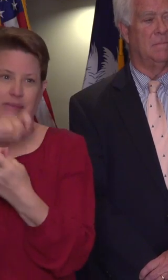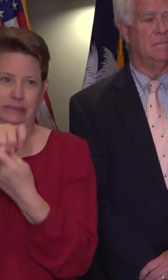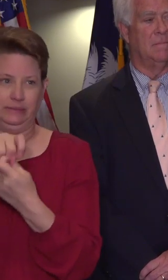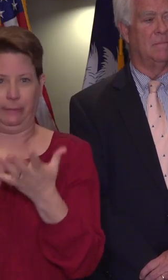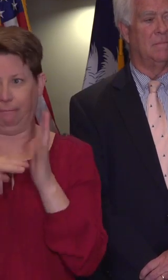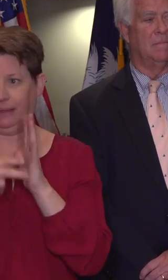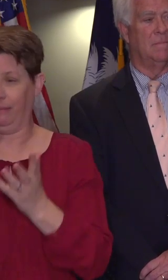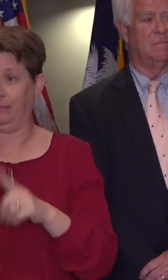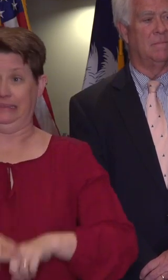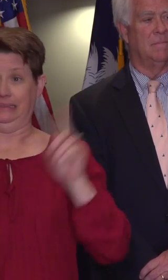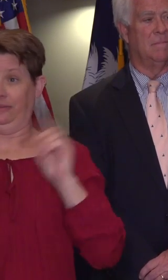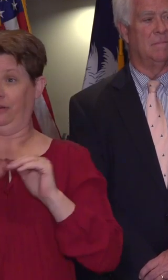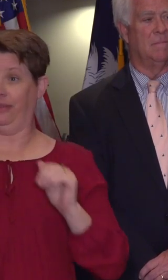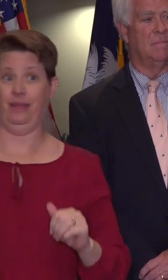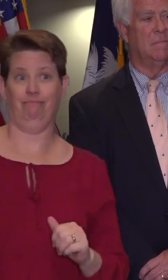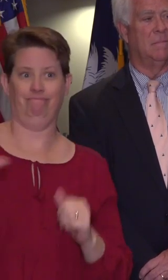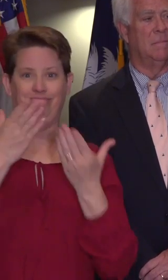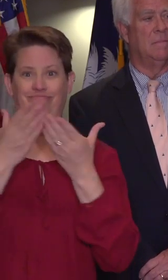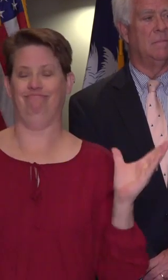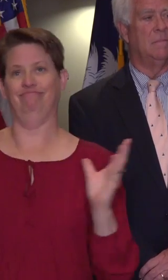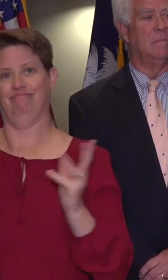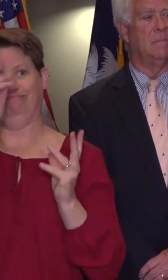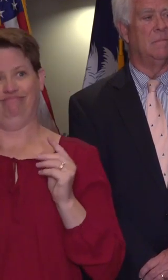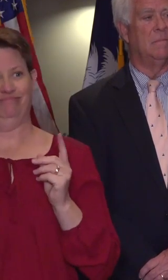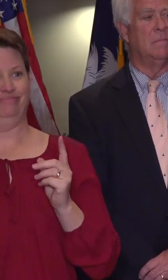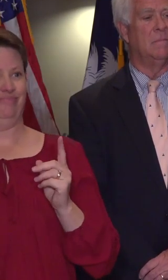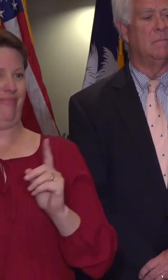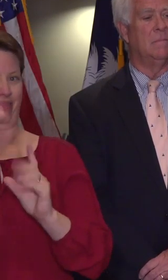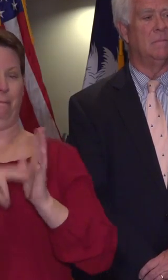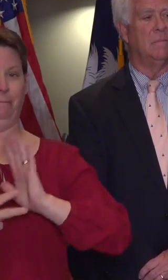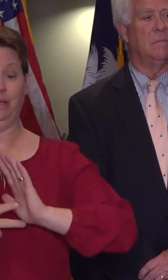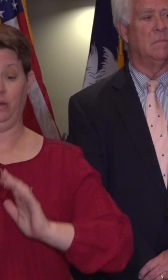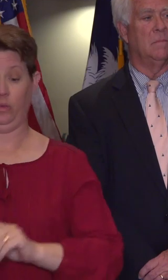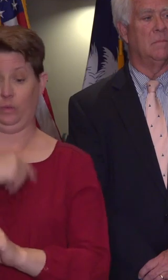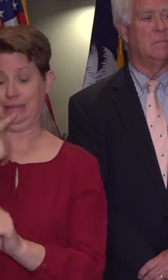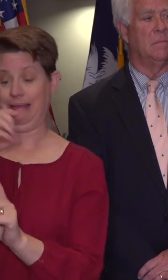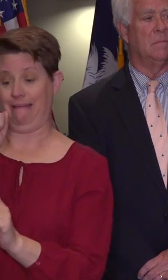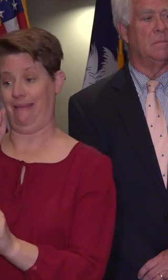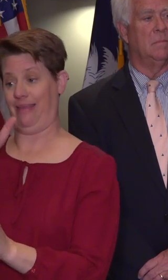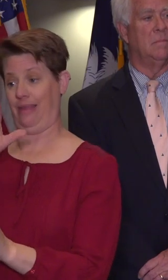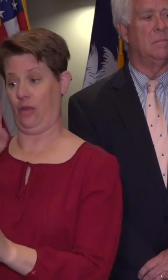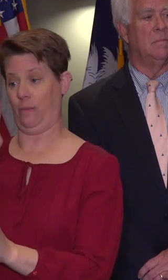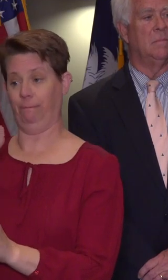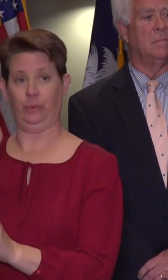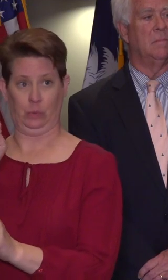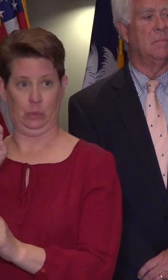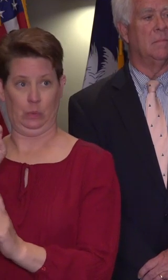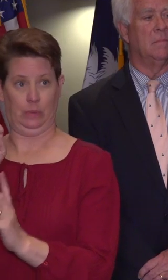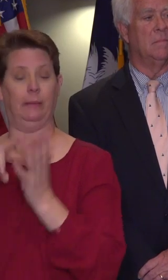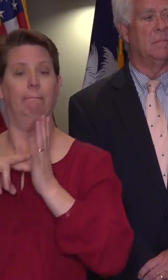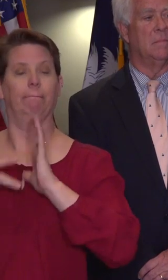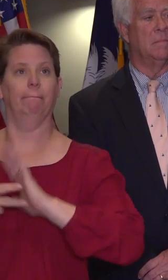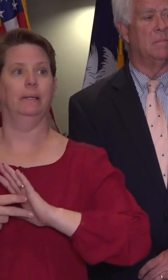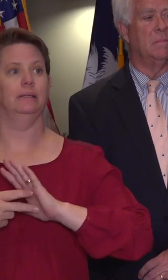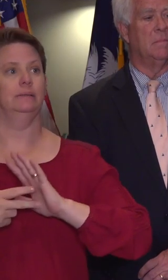that might be different from what they mean to the general public. When we refer to airborne transmission, that means that there are very